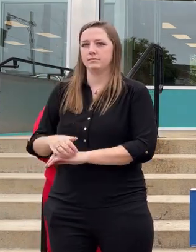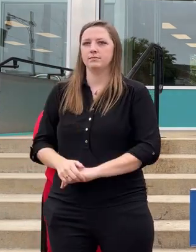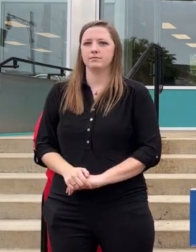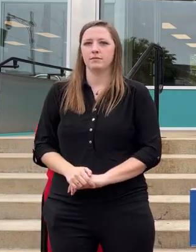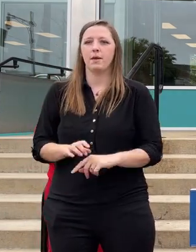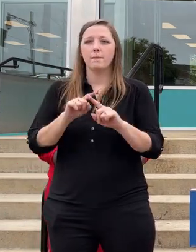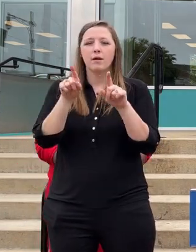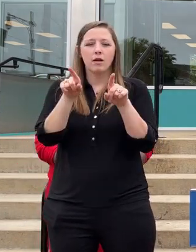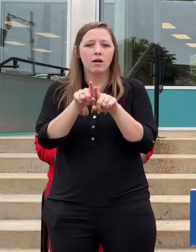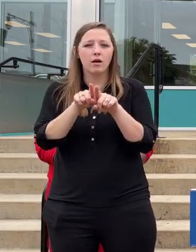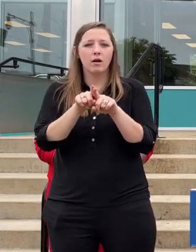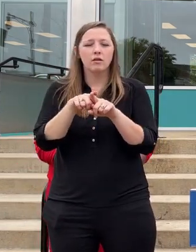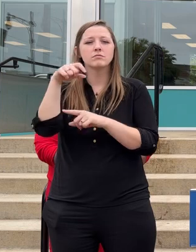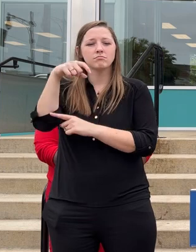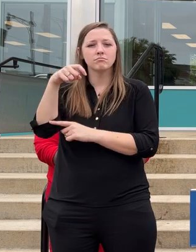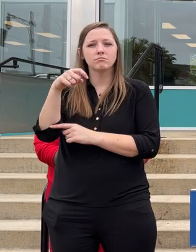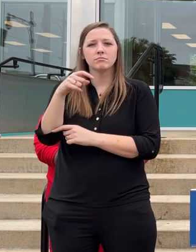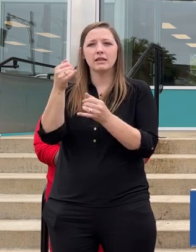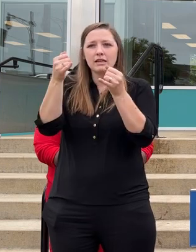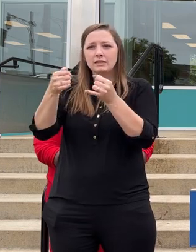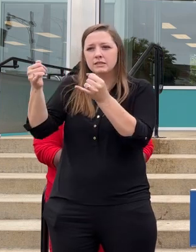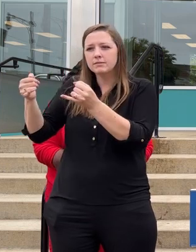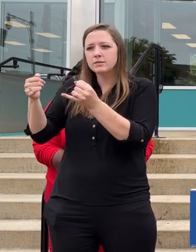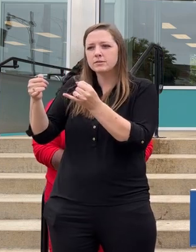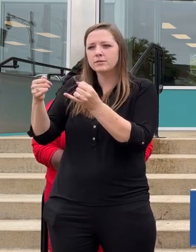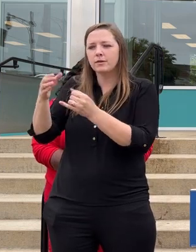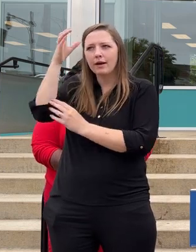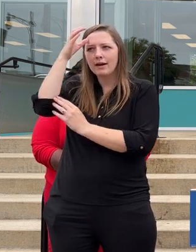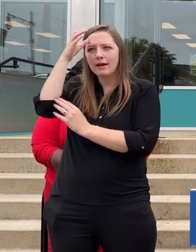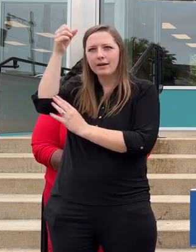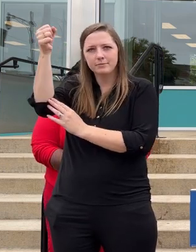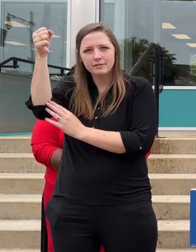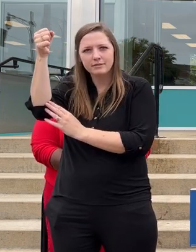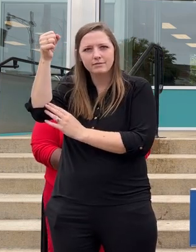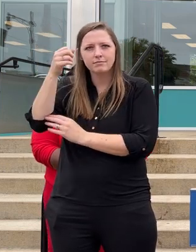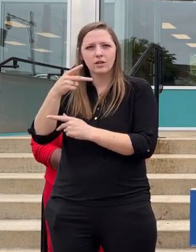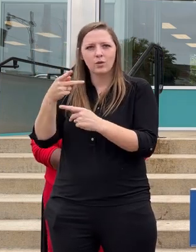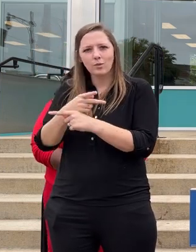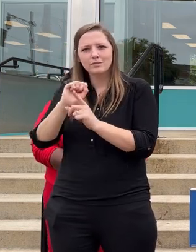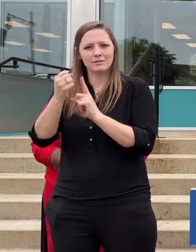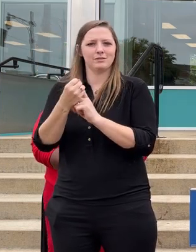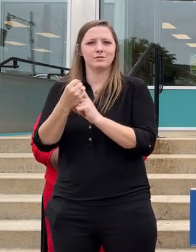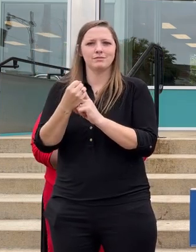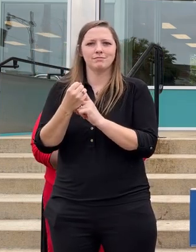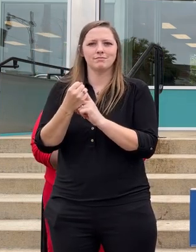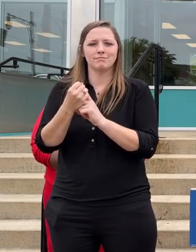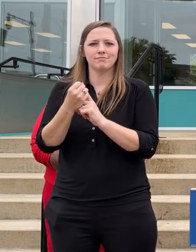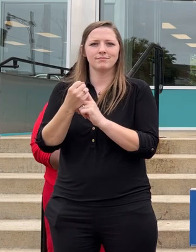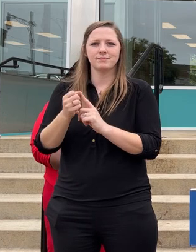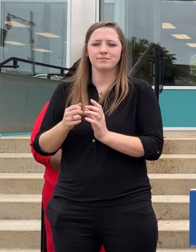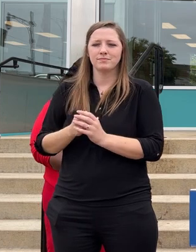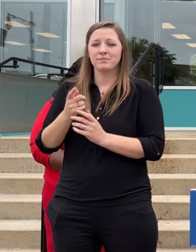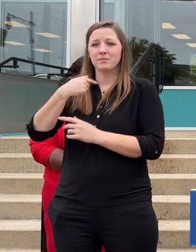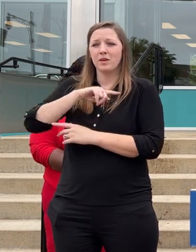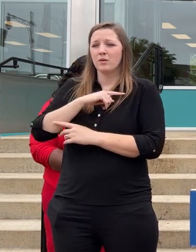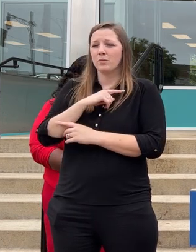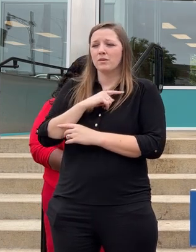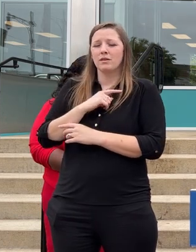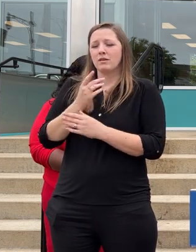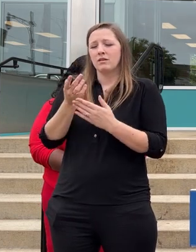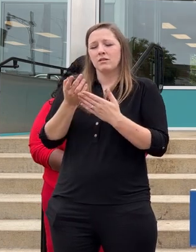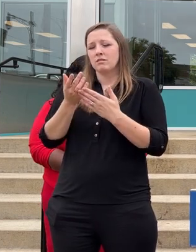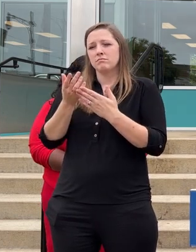we also need individuals to exercise common sense in a worst-case situation. We unfortunately lost far too